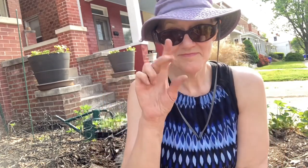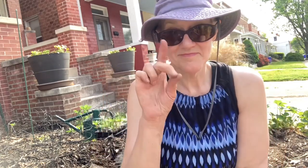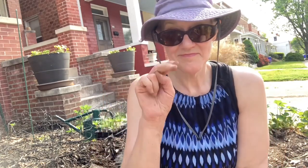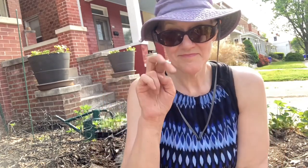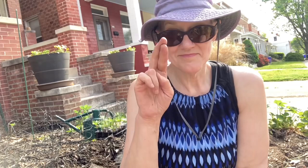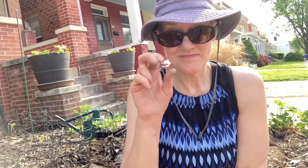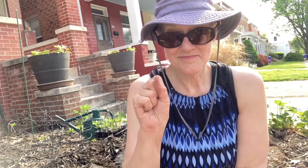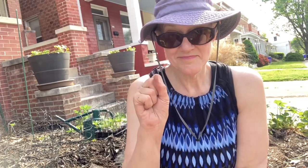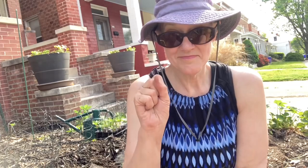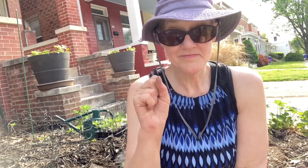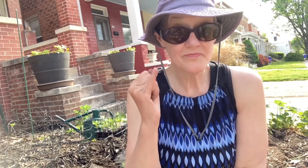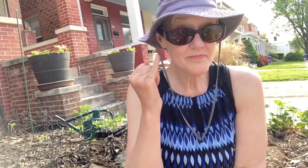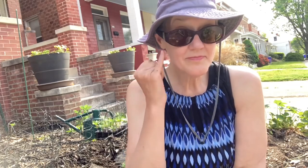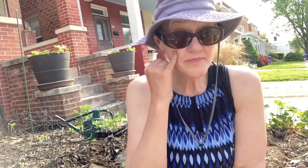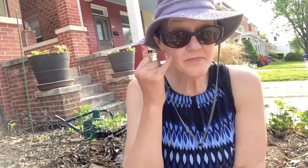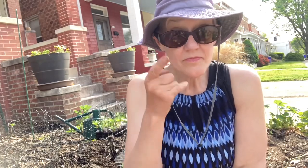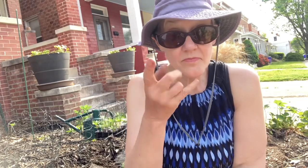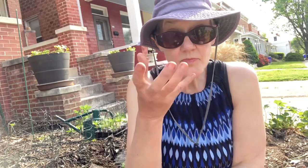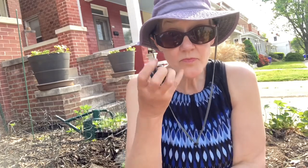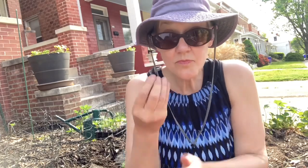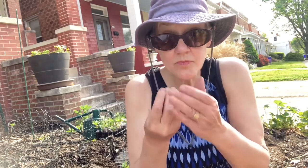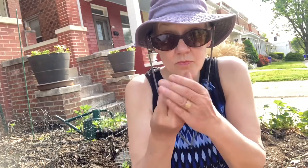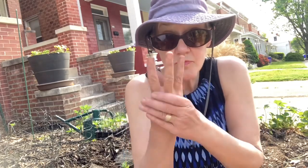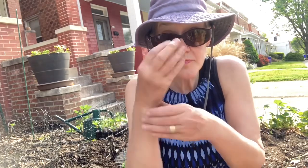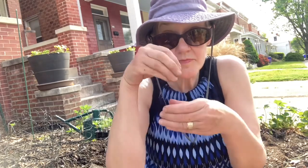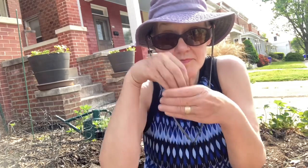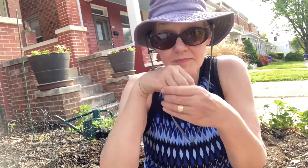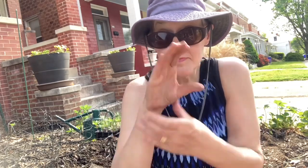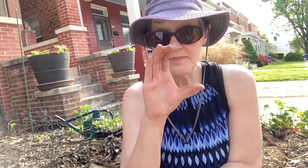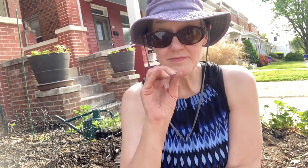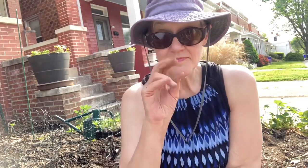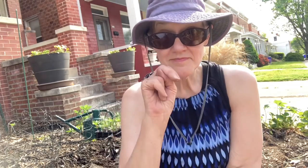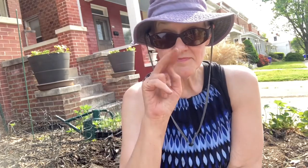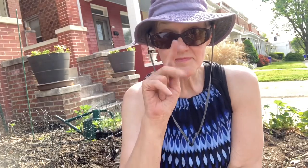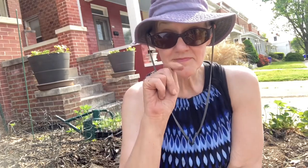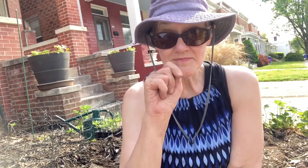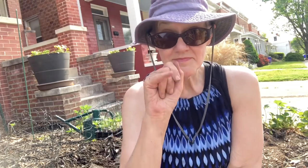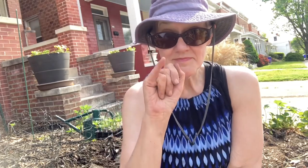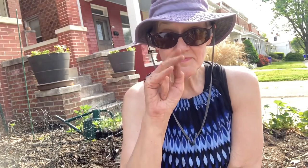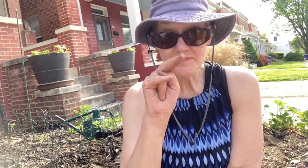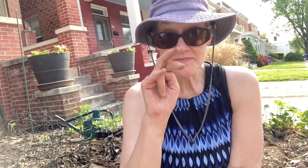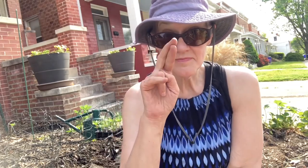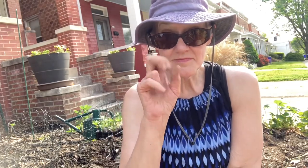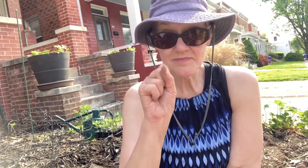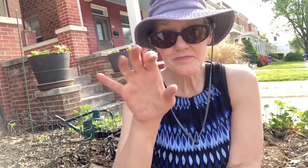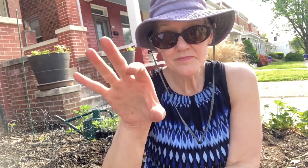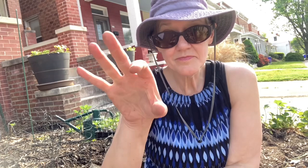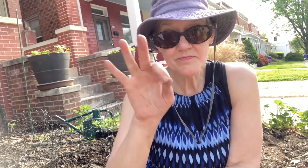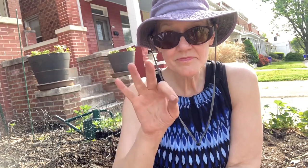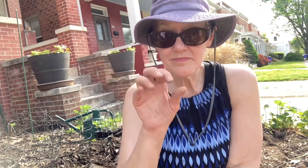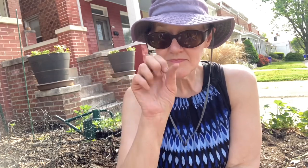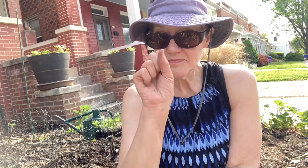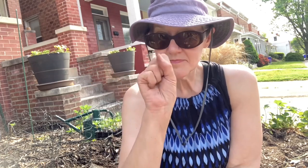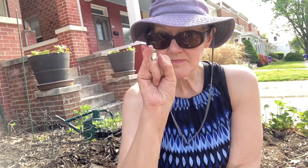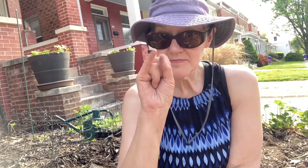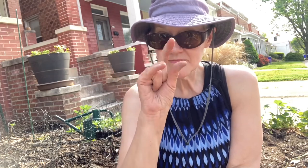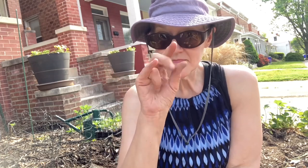children and new gardeners. Now, if you want to grow in containers, try growing the